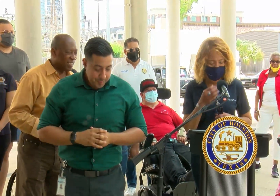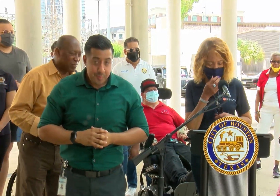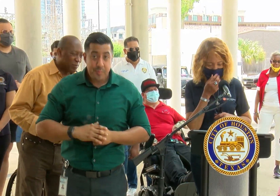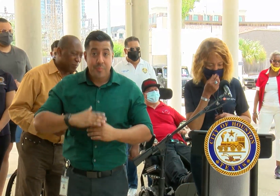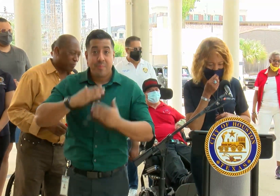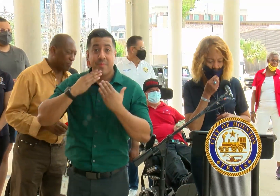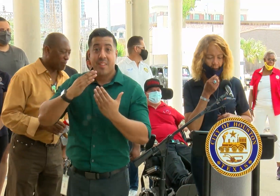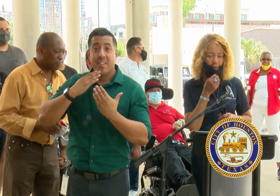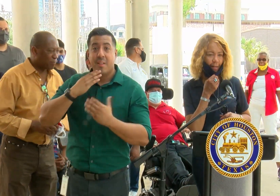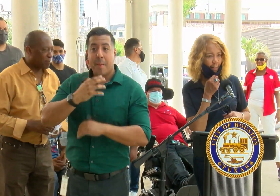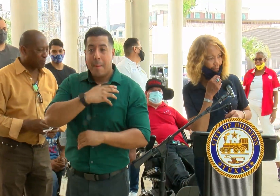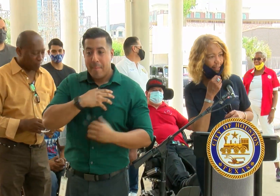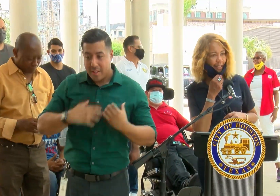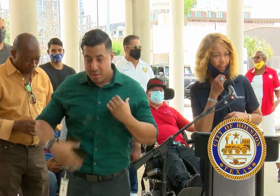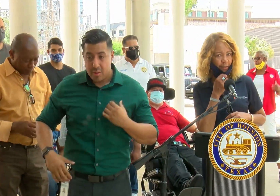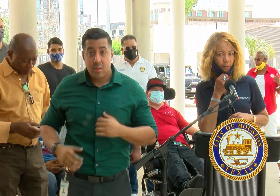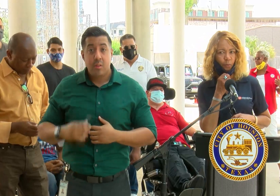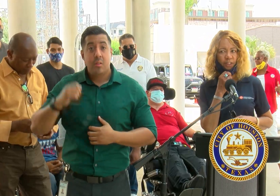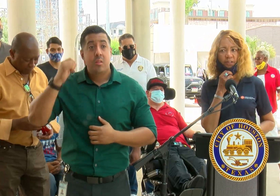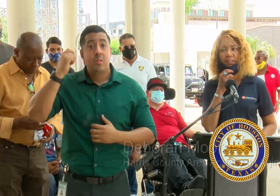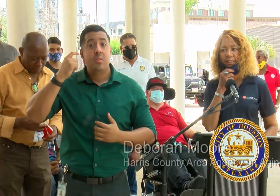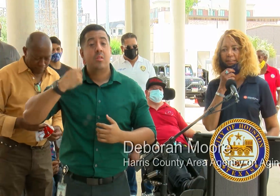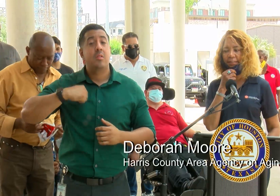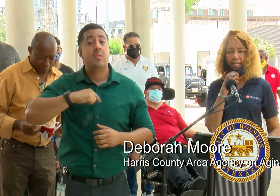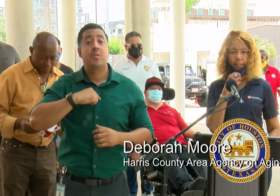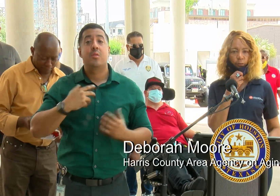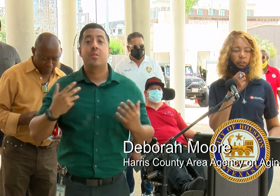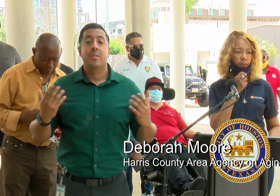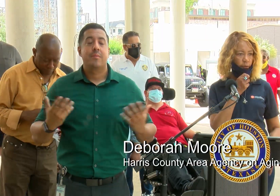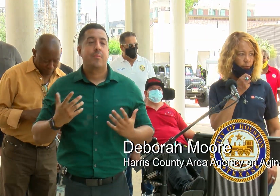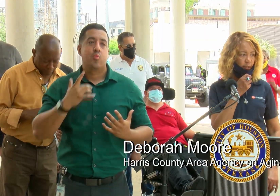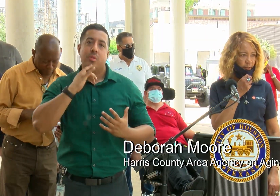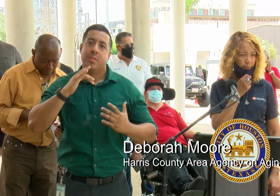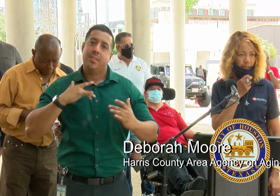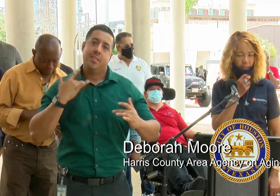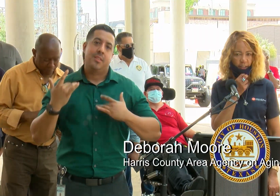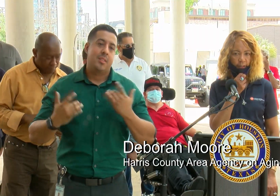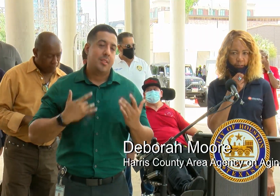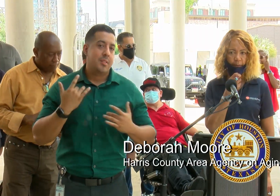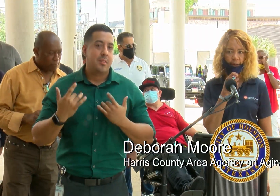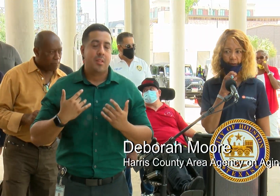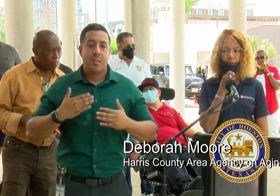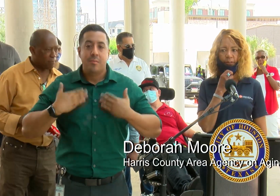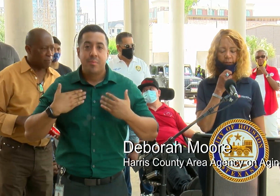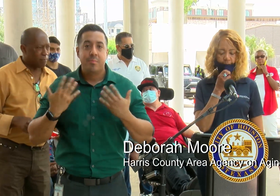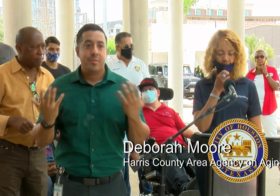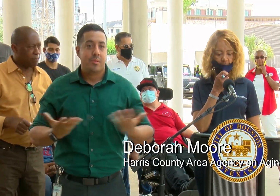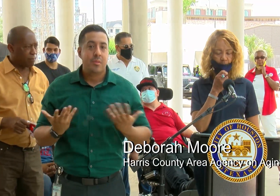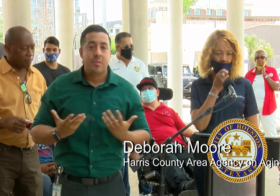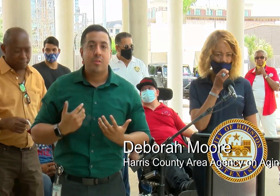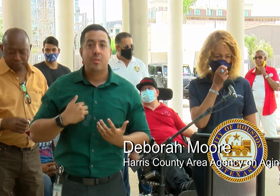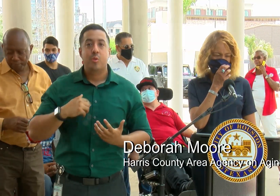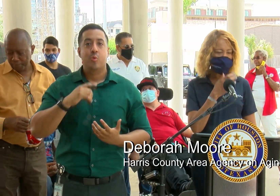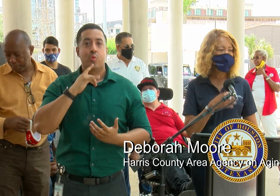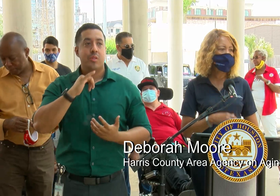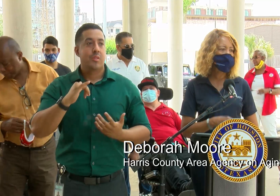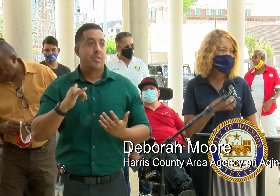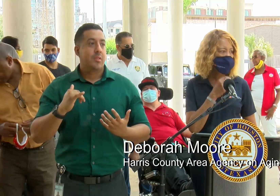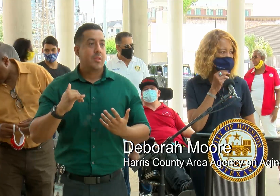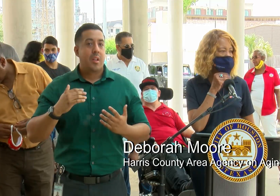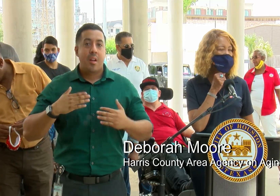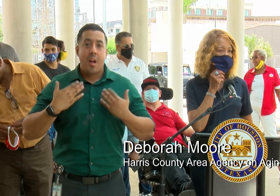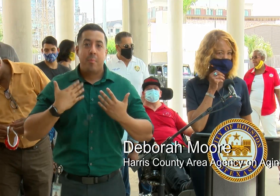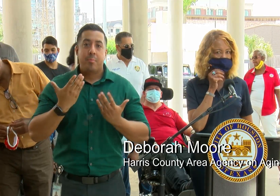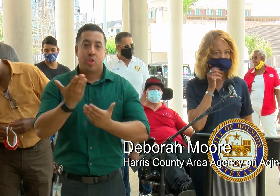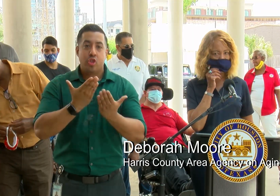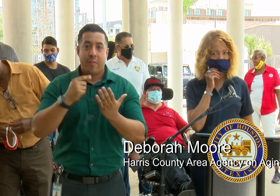Thank you, Mayor. Again, we're just excited. We are thrilled to be here. We are thrilled to serve